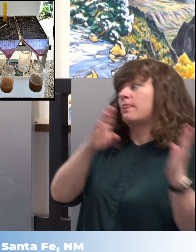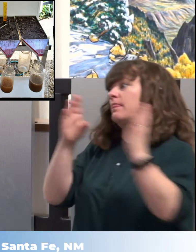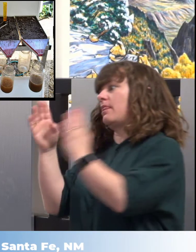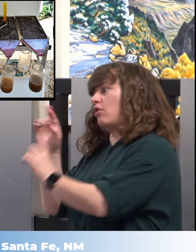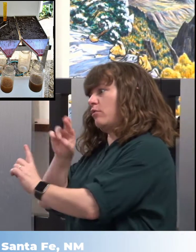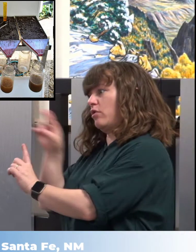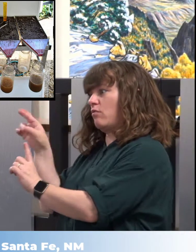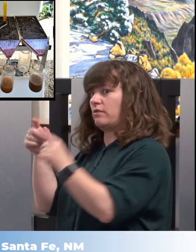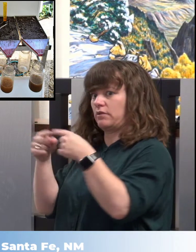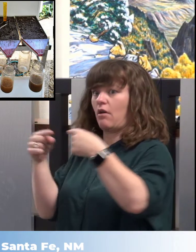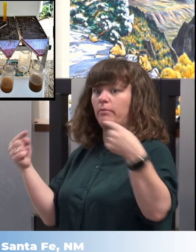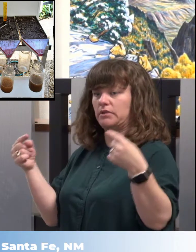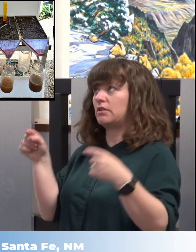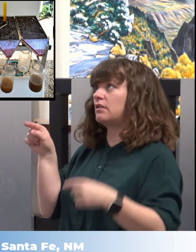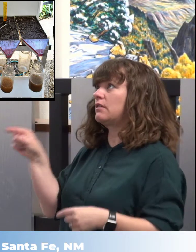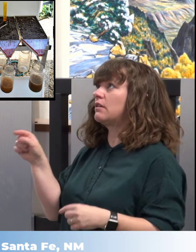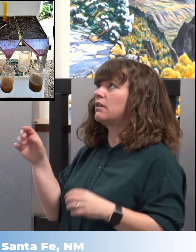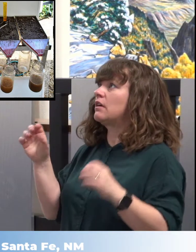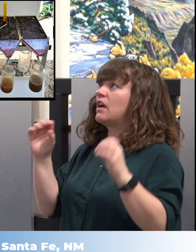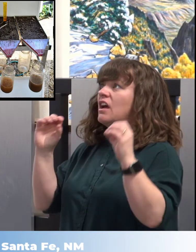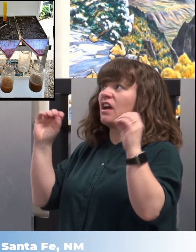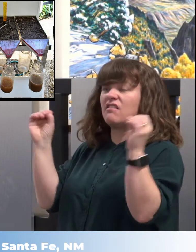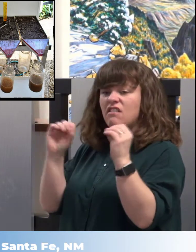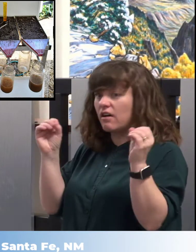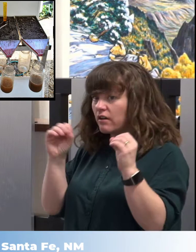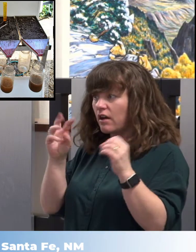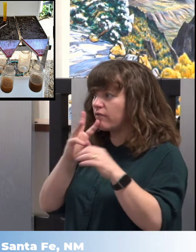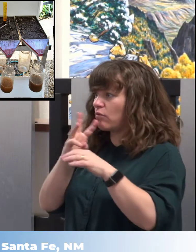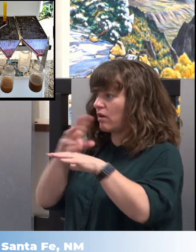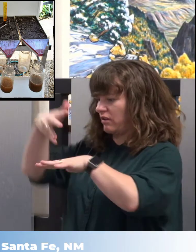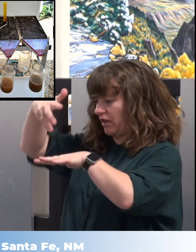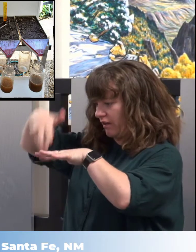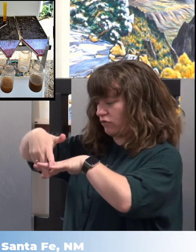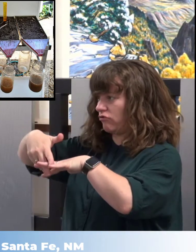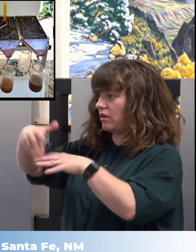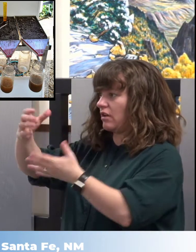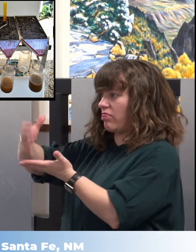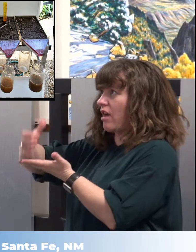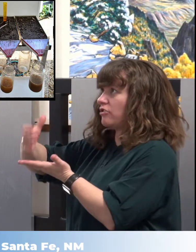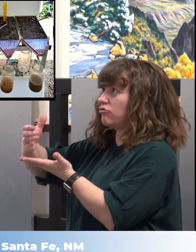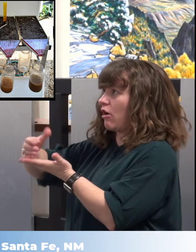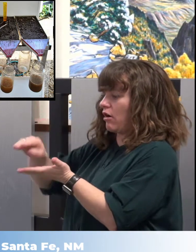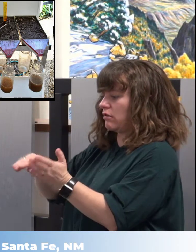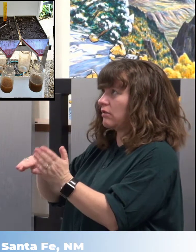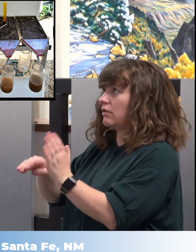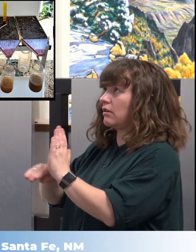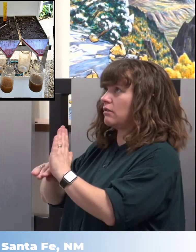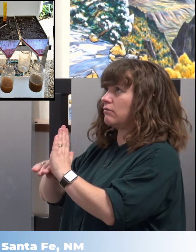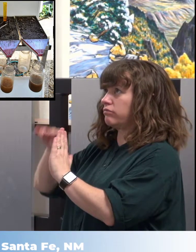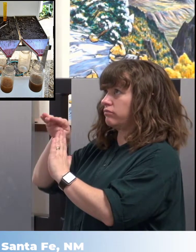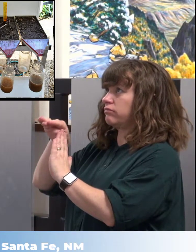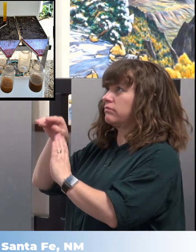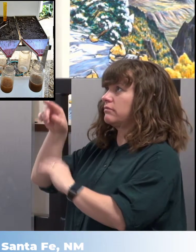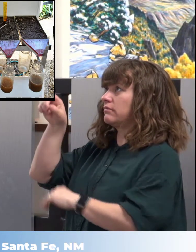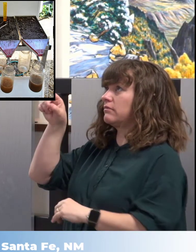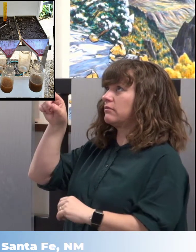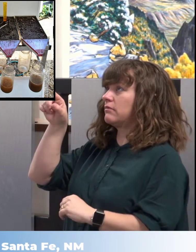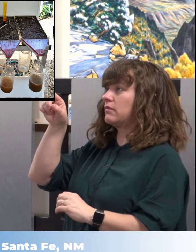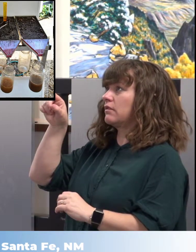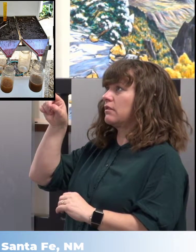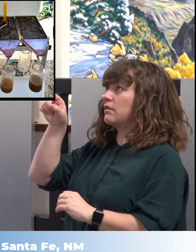hand side, none of the water infiltrated. The jar that's underneath the soil has no water in it. It